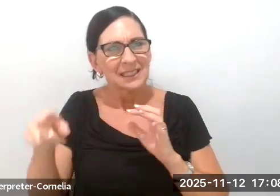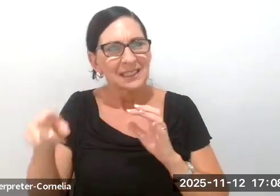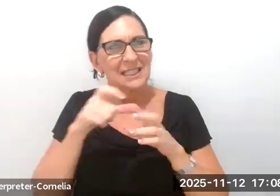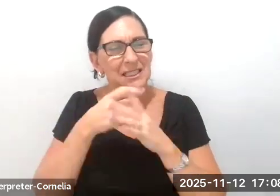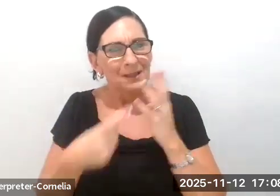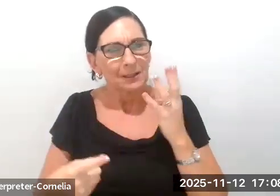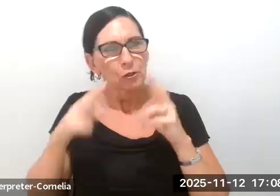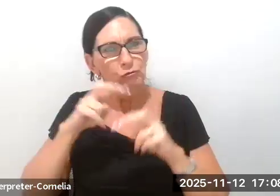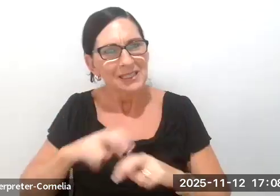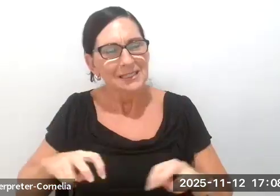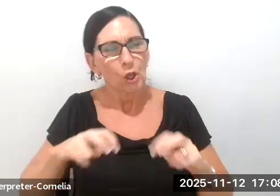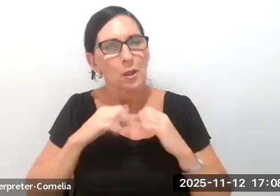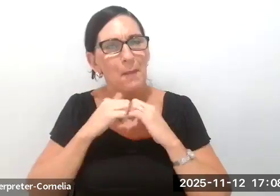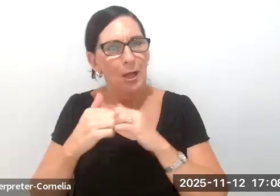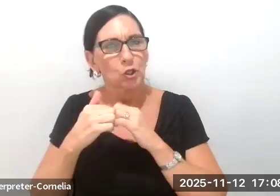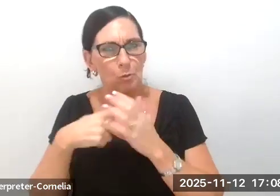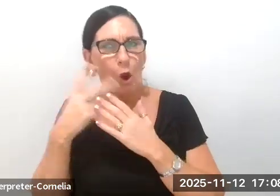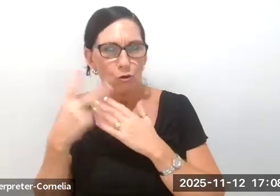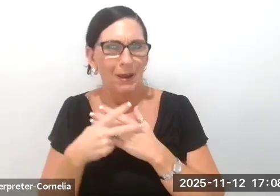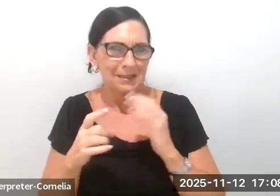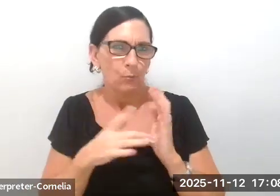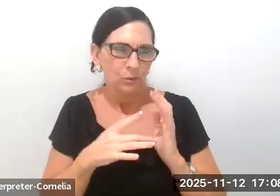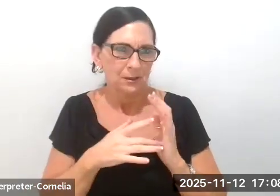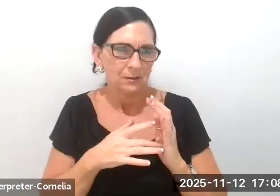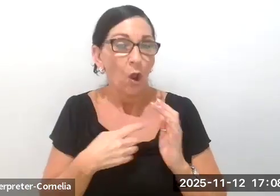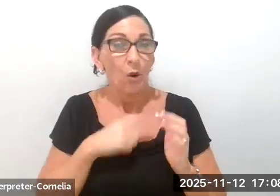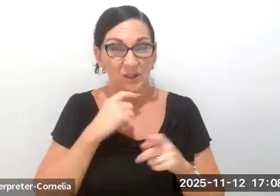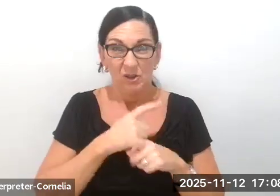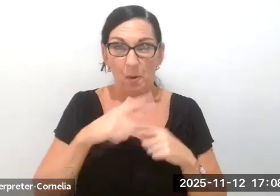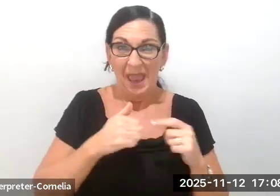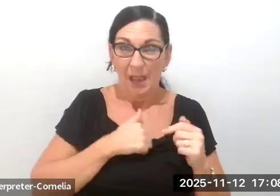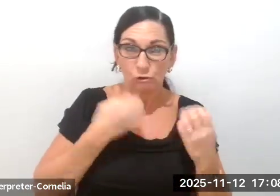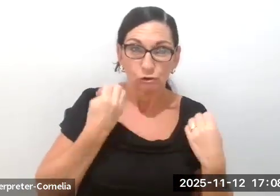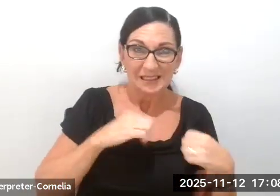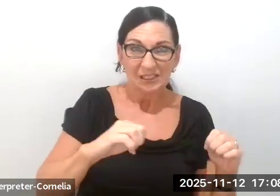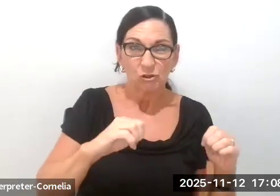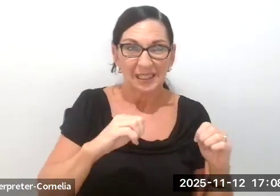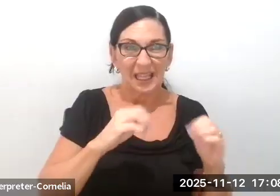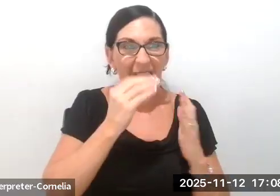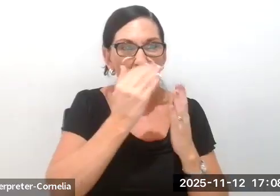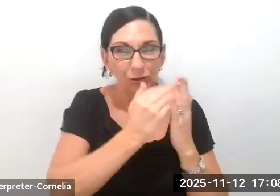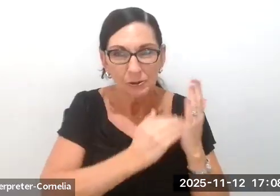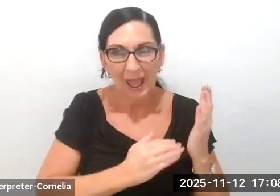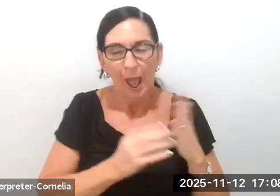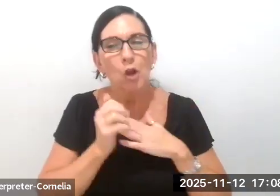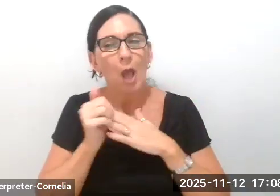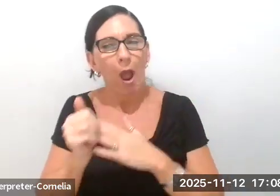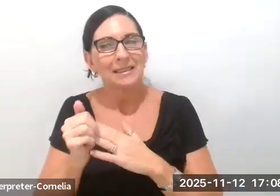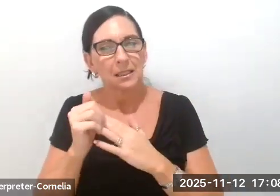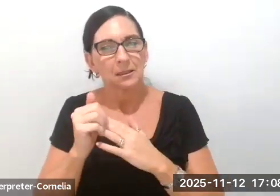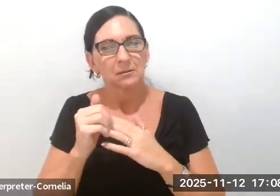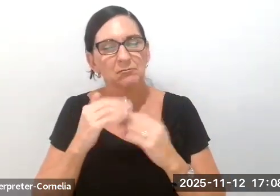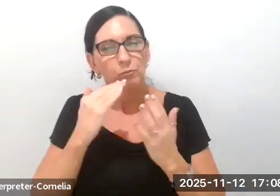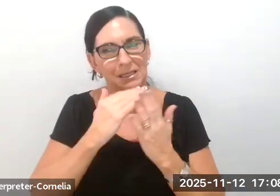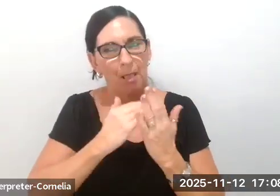is really important. I'll cover our strategic agenda and guiding principles. And I'll explain how